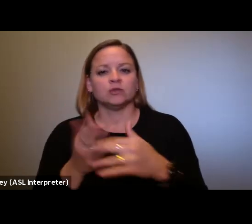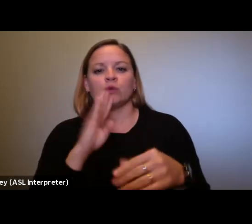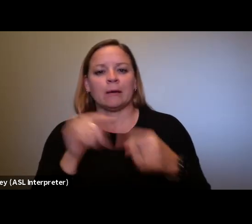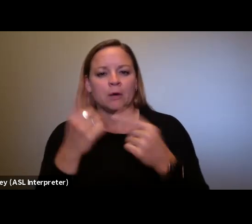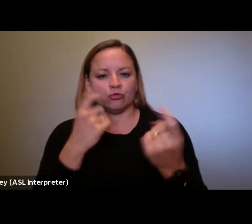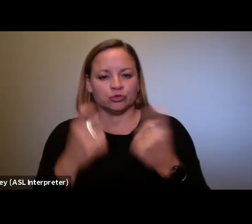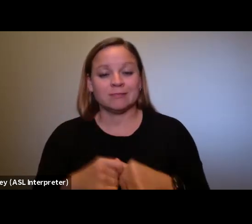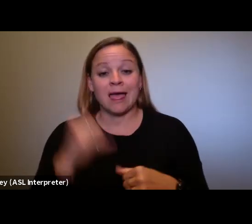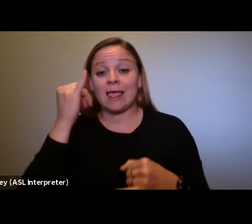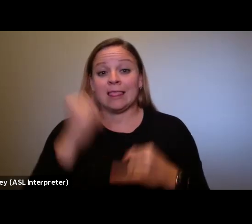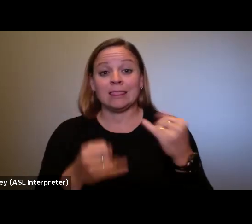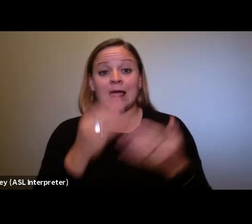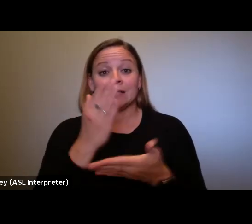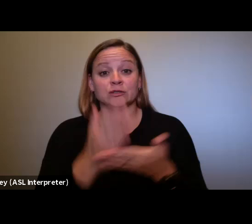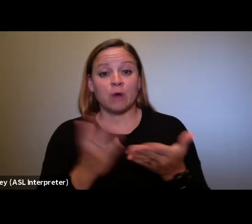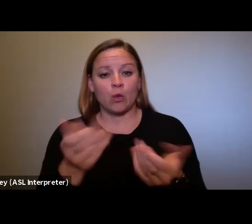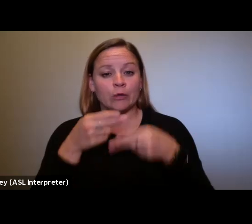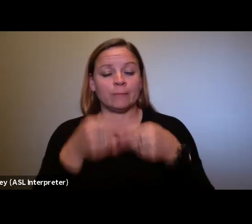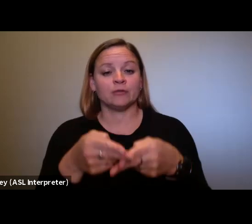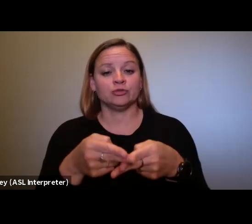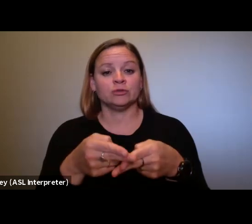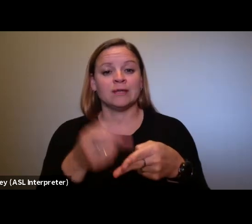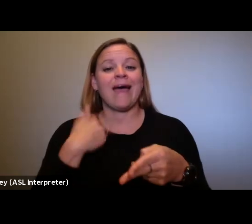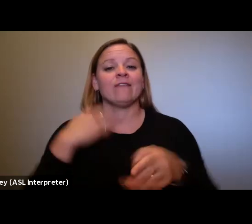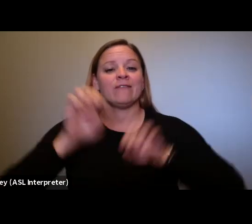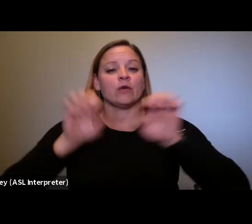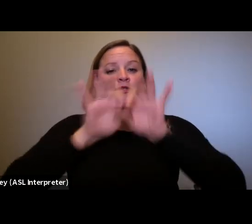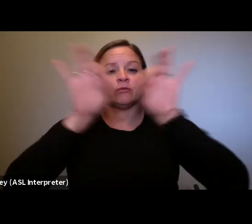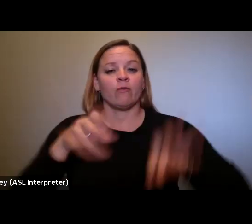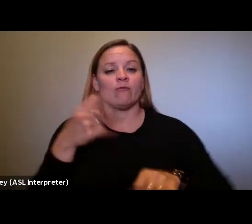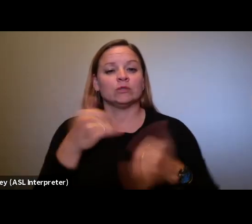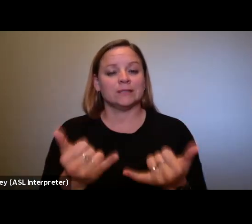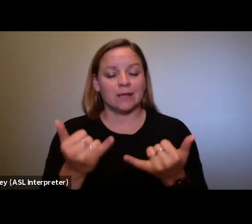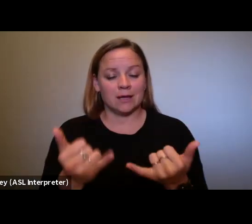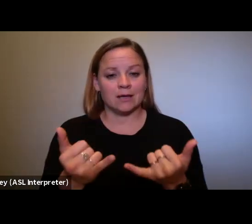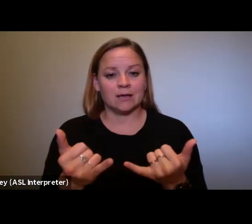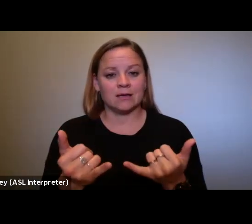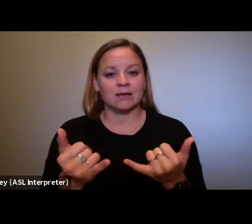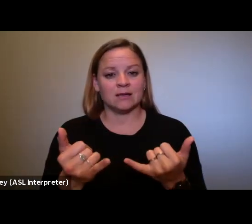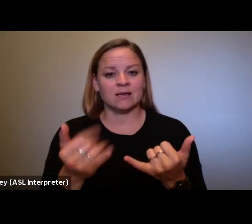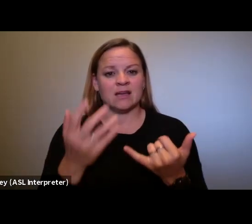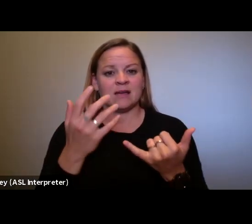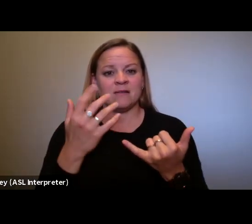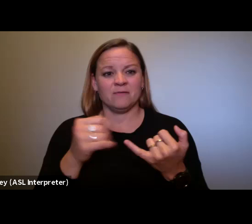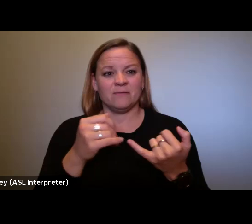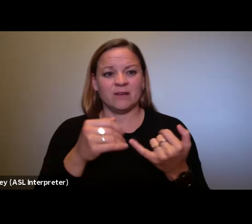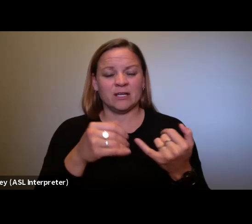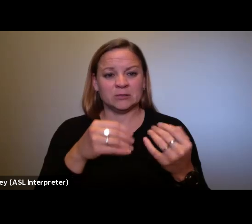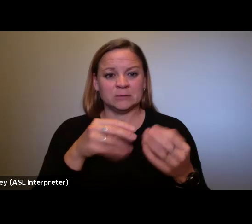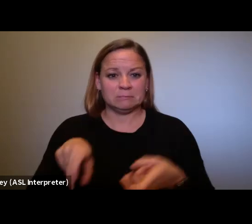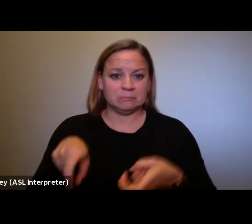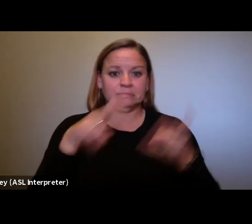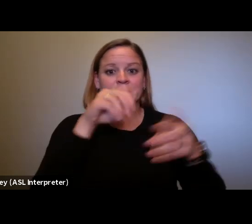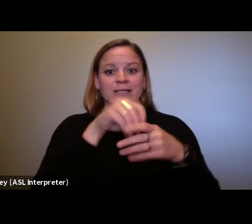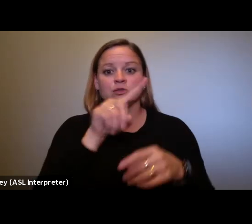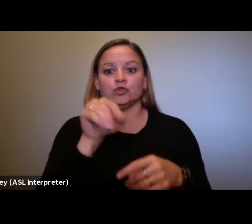last piece of housekeeping information I wanted to mention is that there is an evaluation form for today. We've actually got that preloaded in Zoom. So when I end the webinar